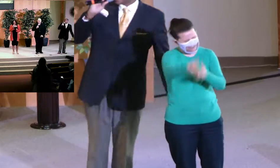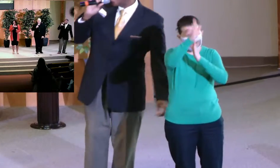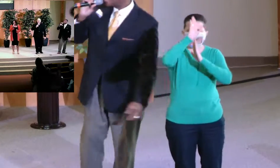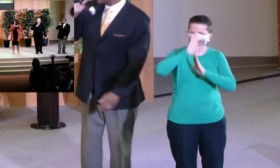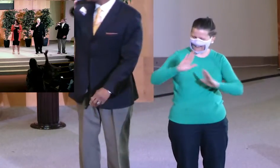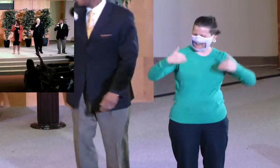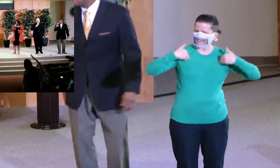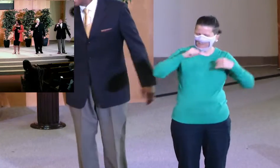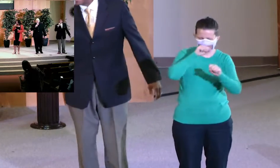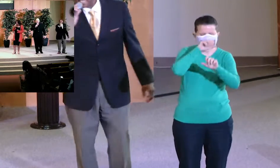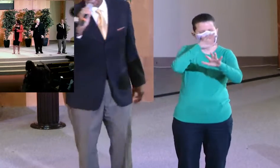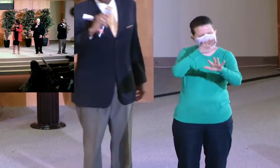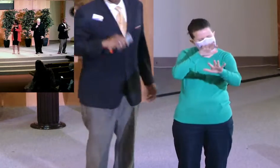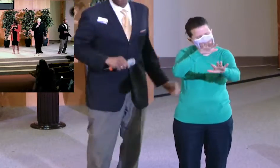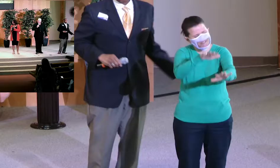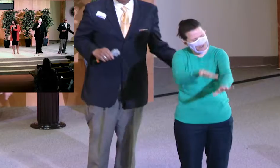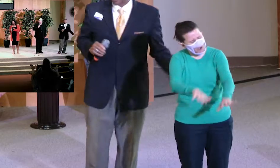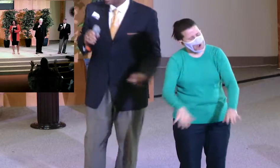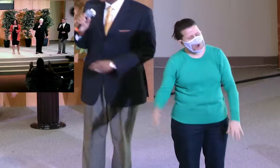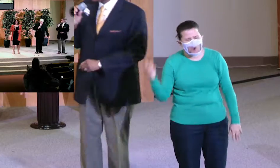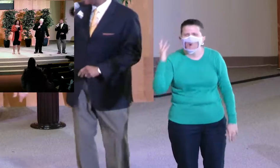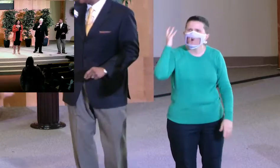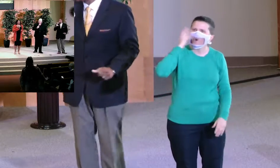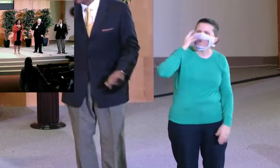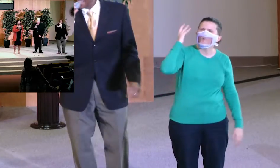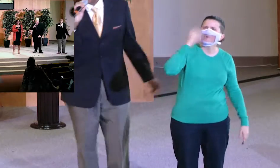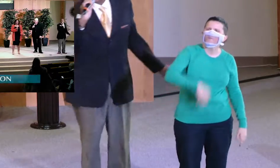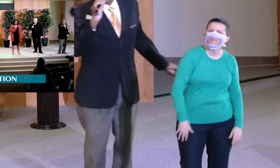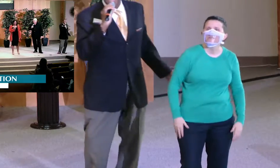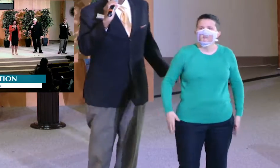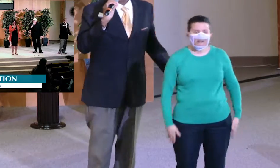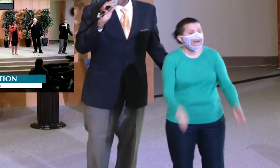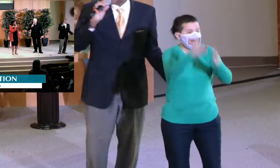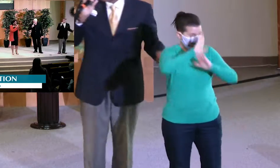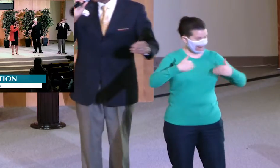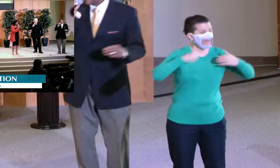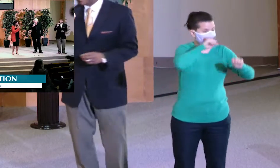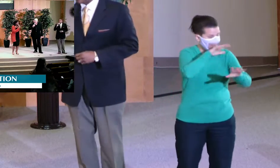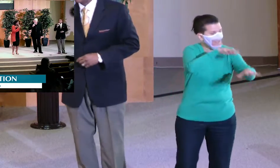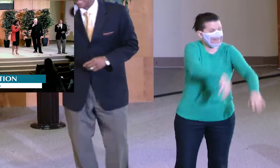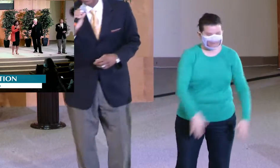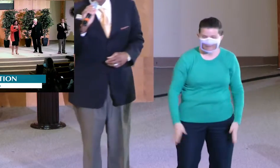got a blessing. God's got a blessing. Oh, help me say, God's got a blessing. God's